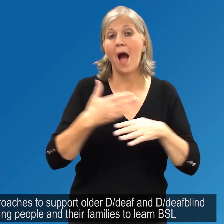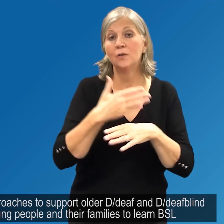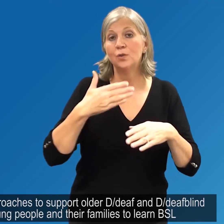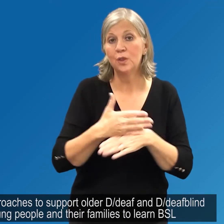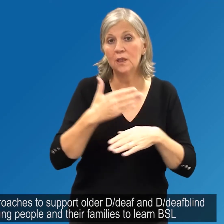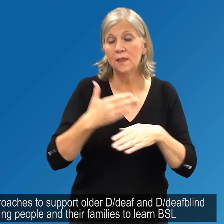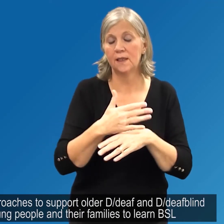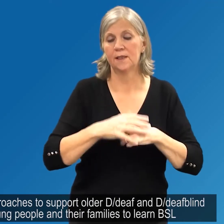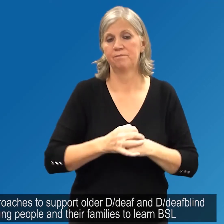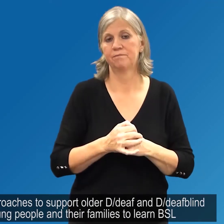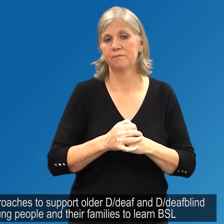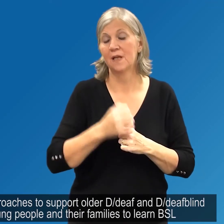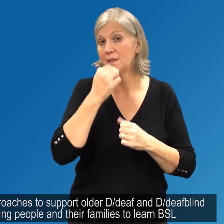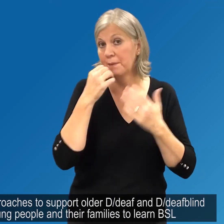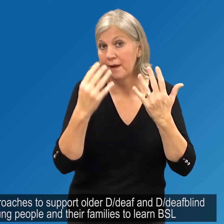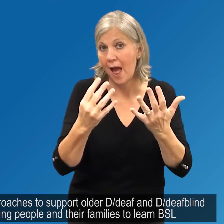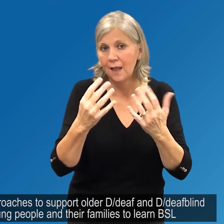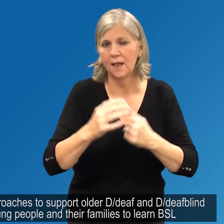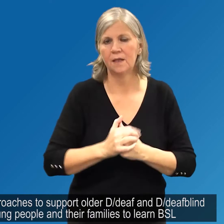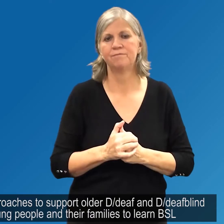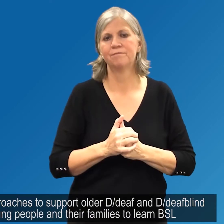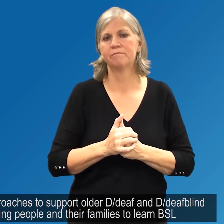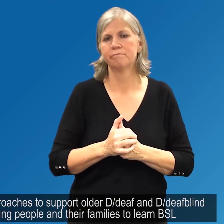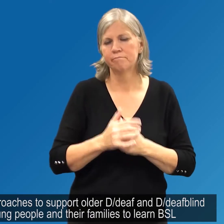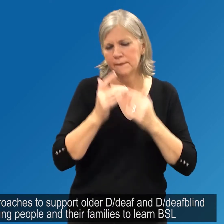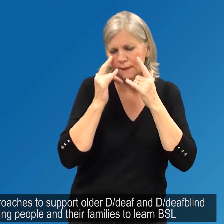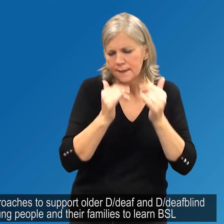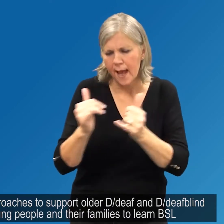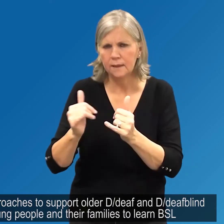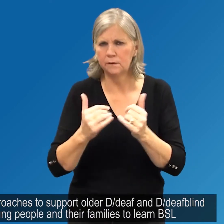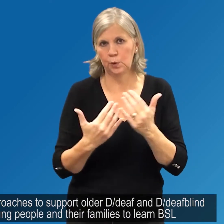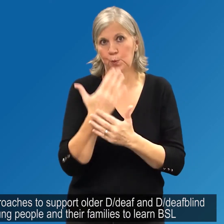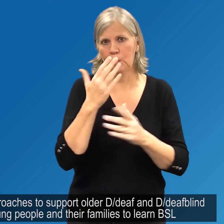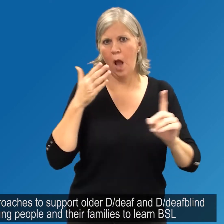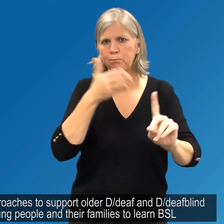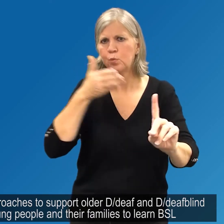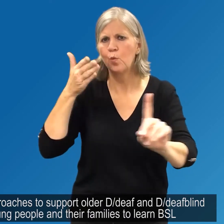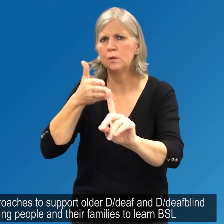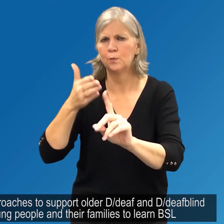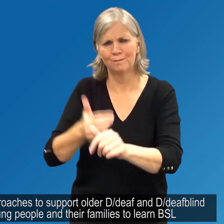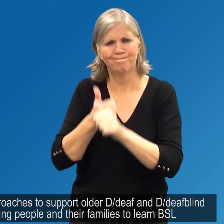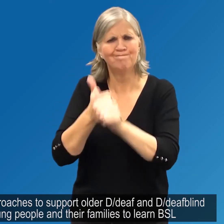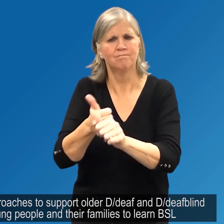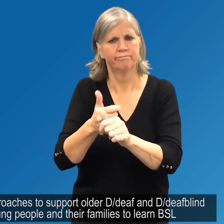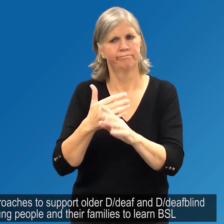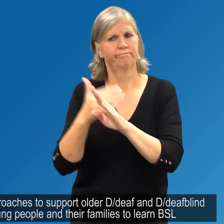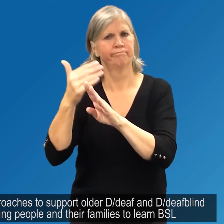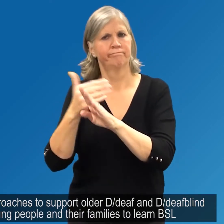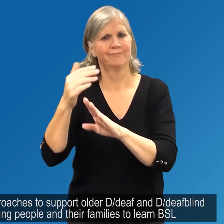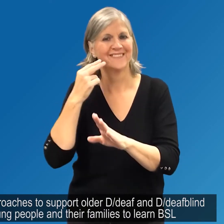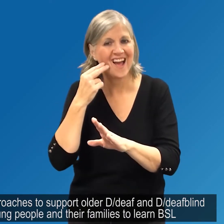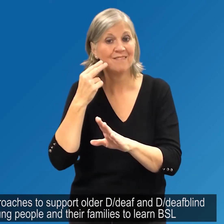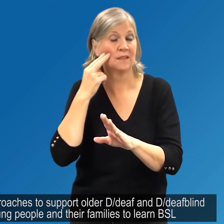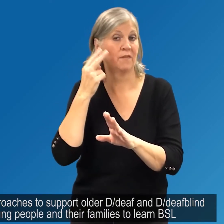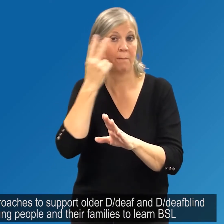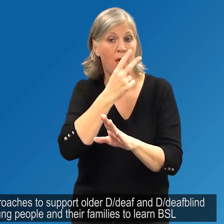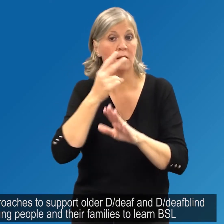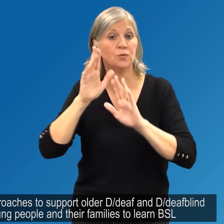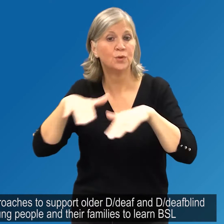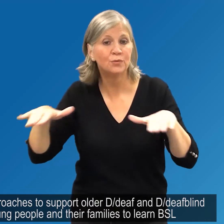Action 9. Test new approaches to support older D-deaf and D/deaf-blind children, 8+, young people